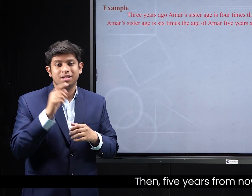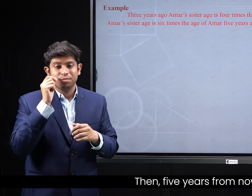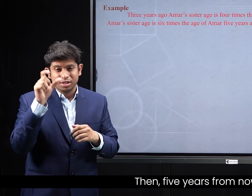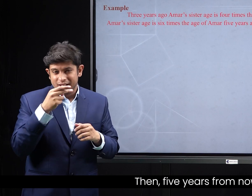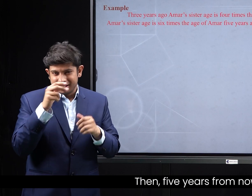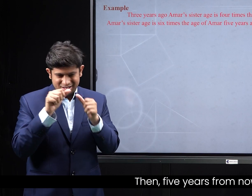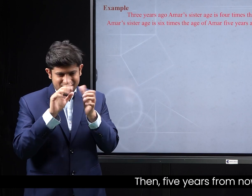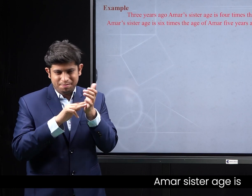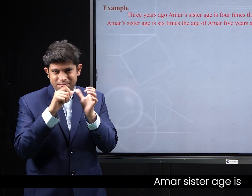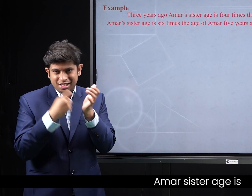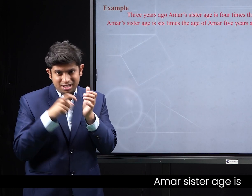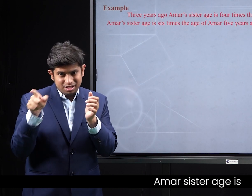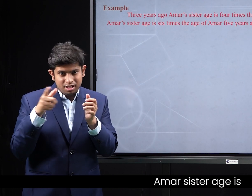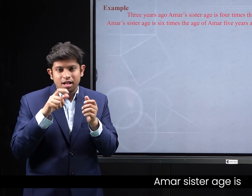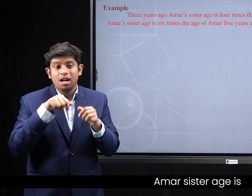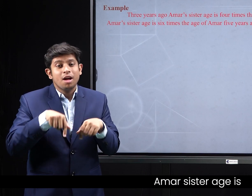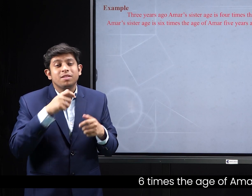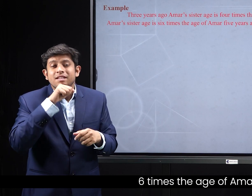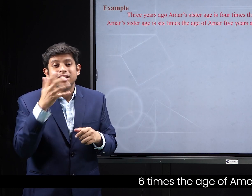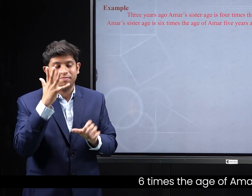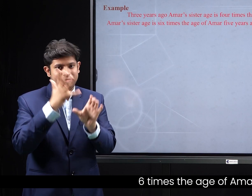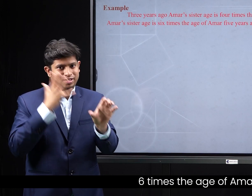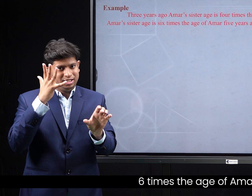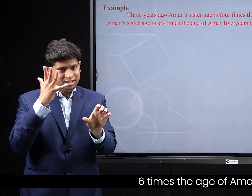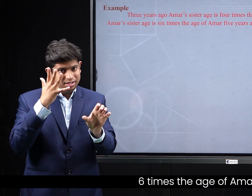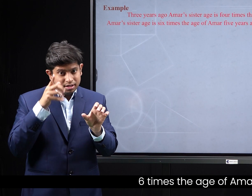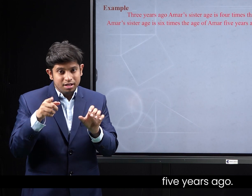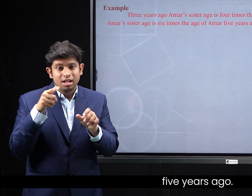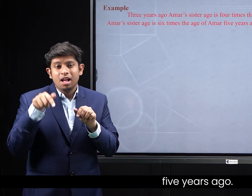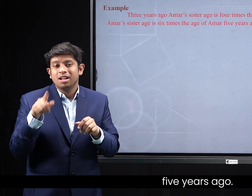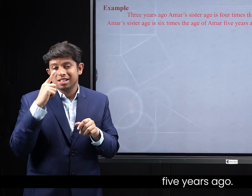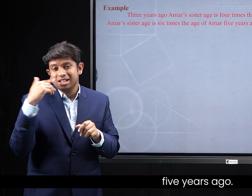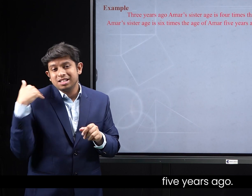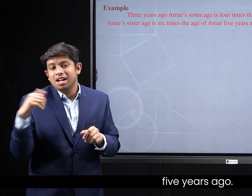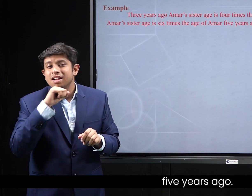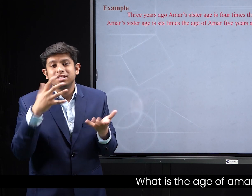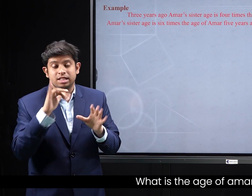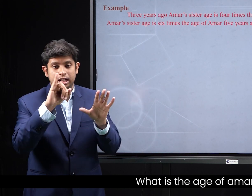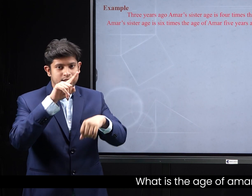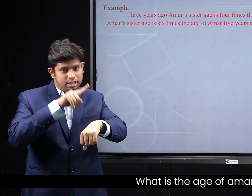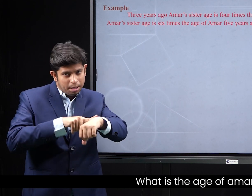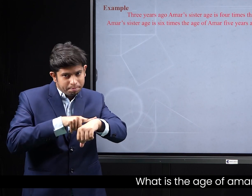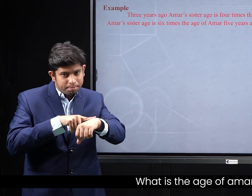from now, Amar's sister age is 6 times the age of Amar 5 years ago. What is the age of Amar?